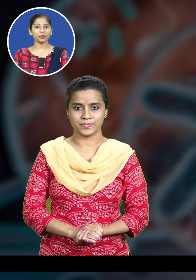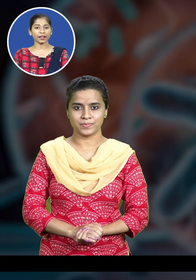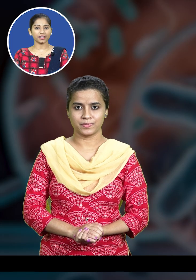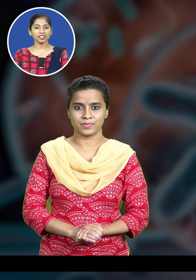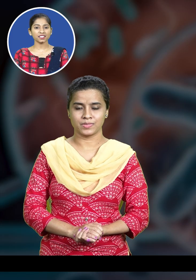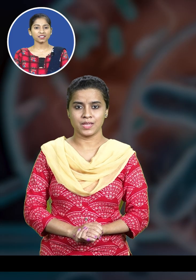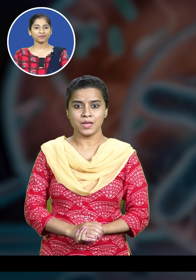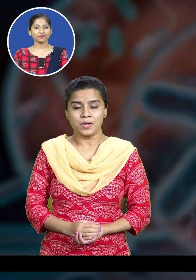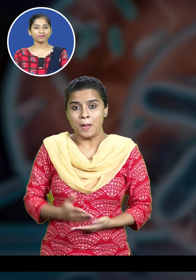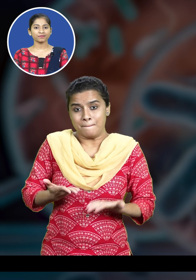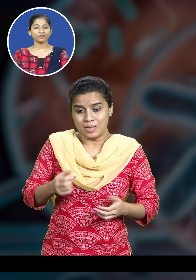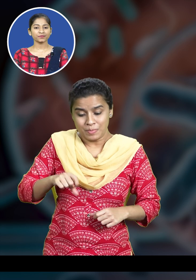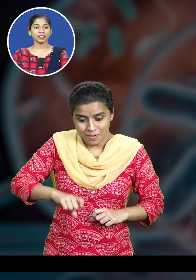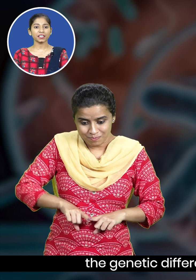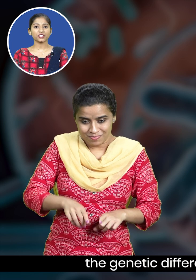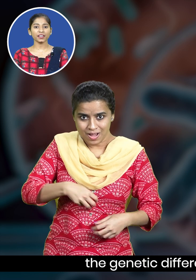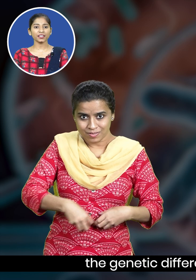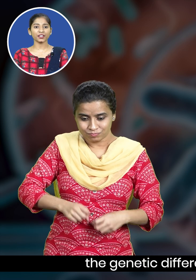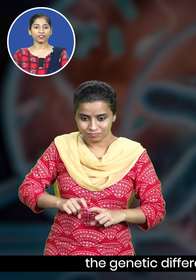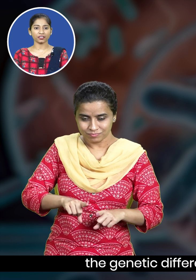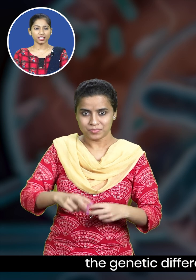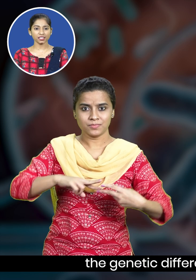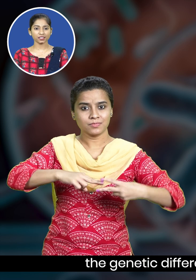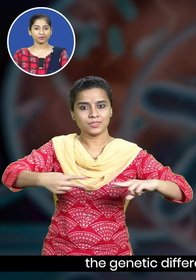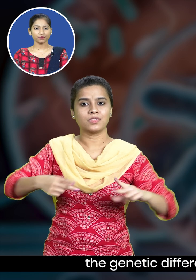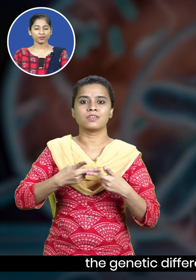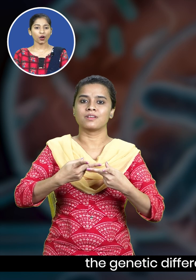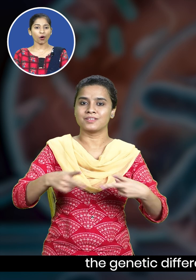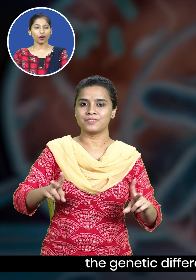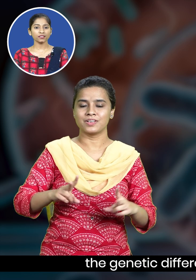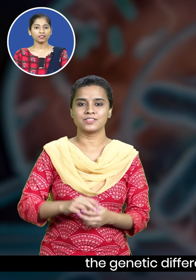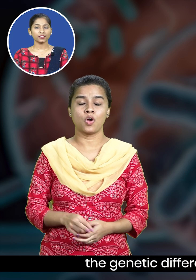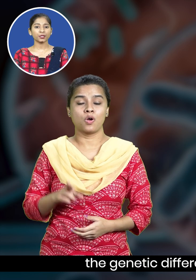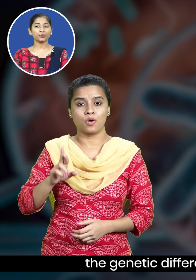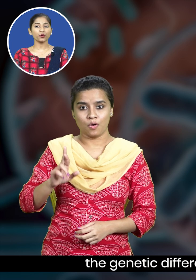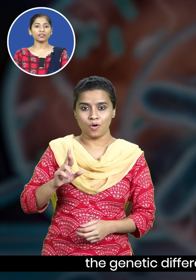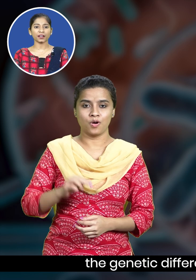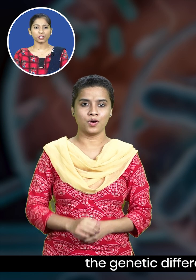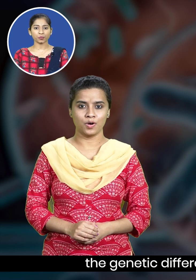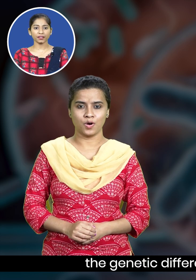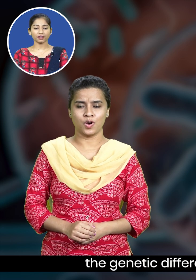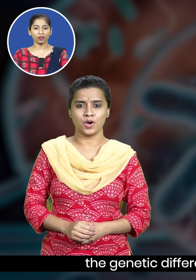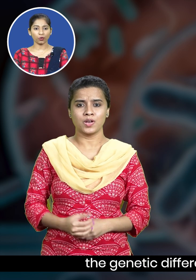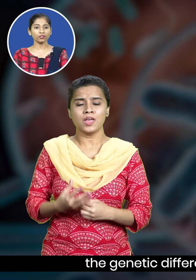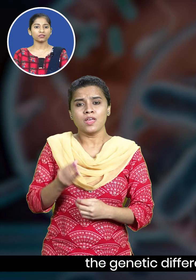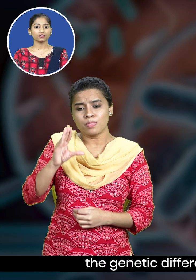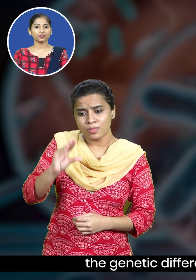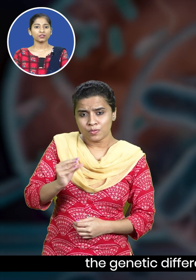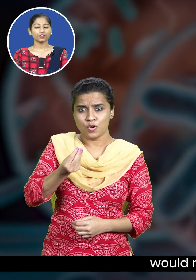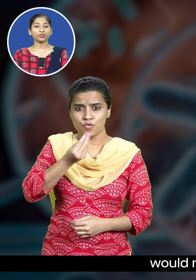Without the virus, the genetic difference or the poor nourishment